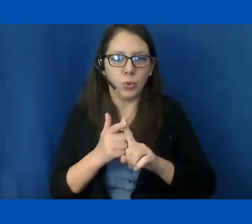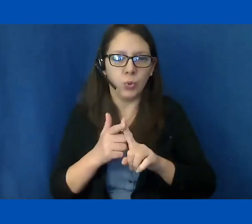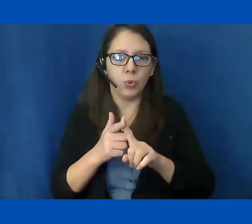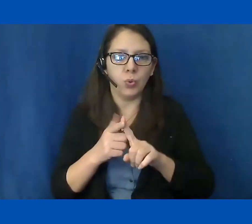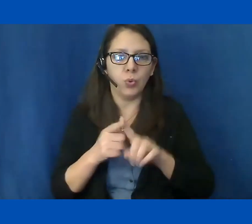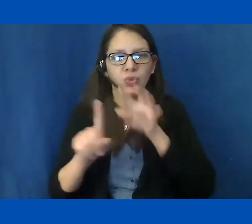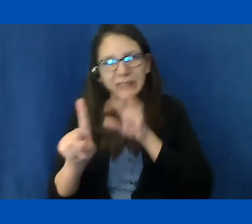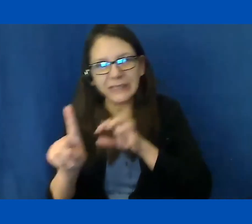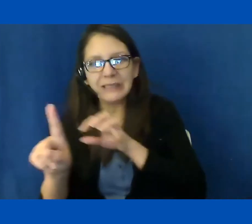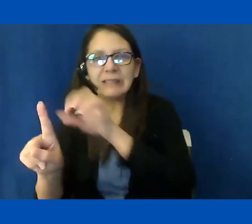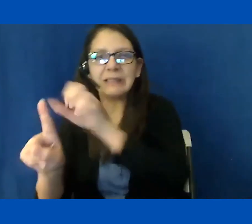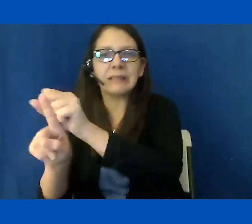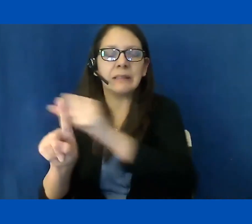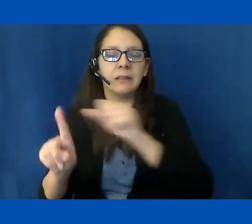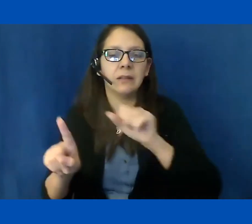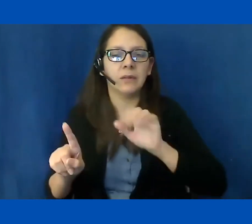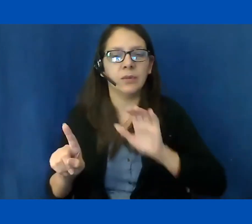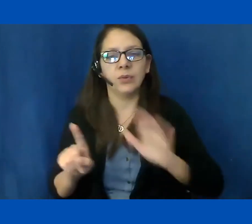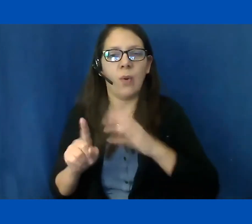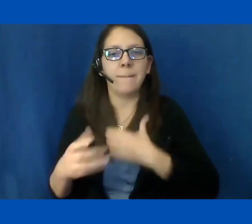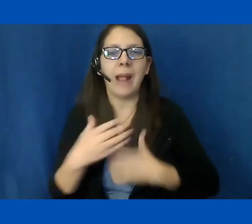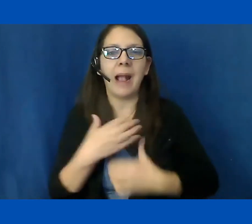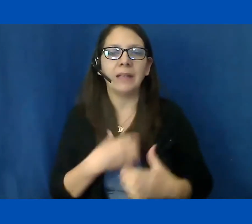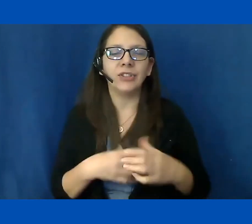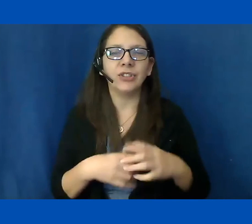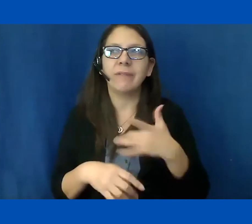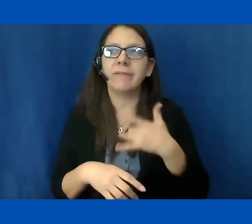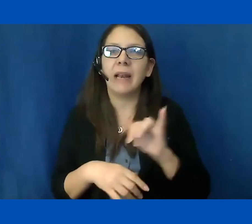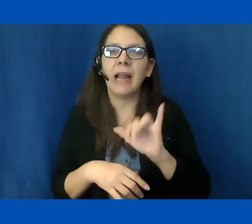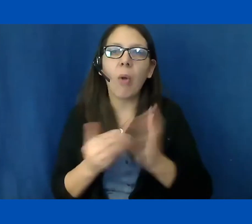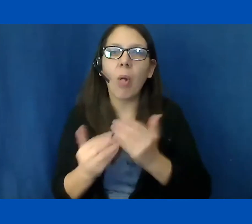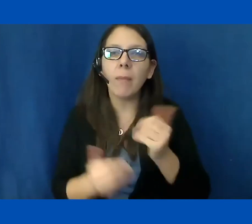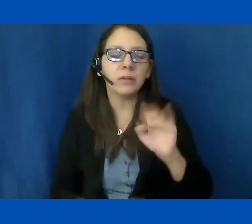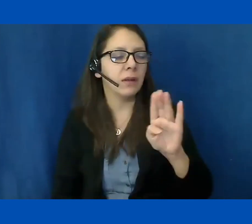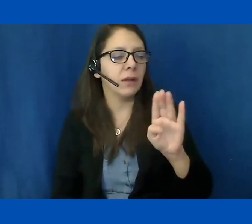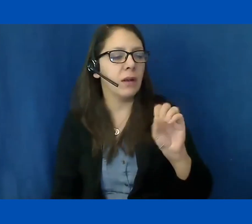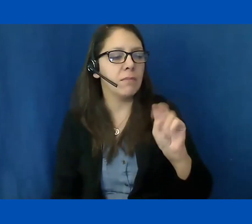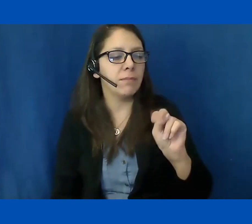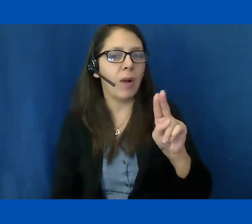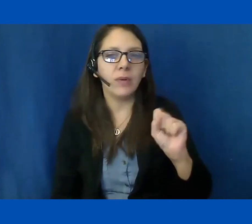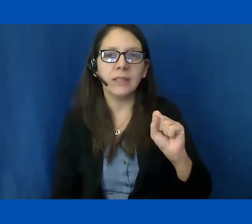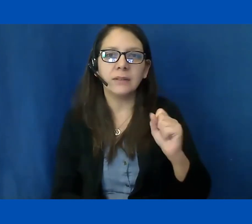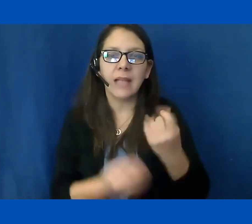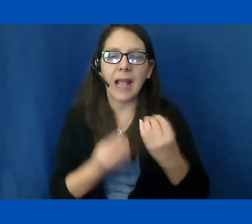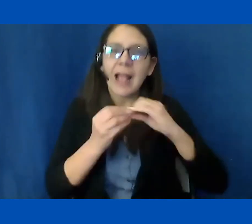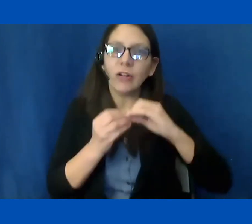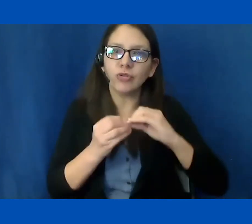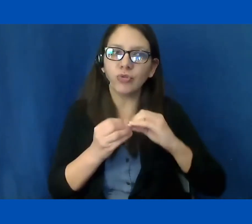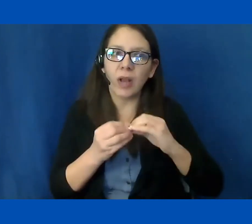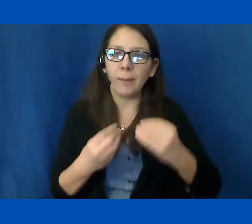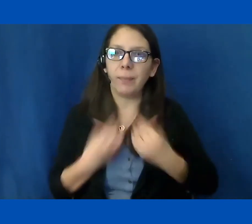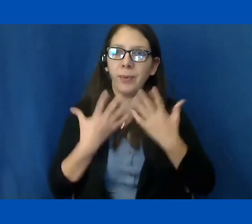a bonus, if you will, or something that touches you in a way that kind of makes you see things differently.